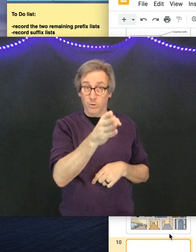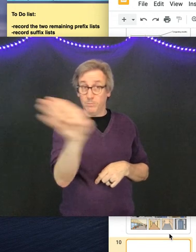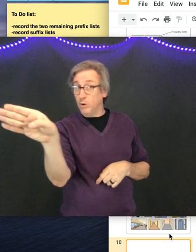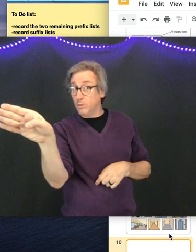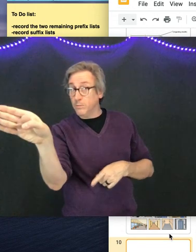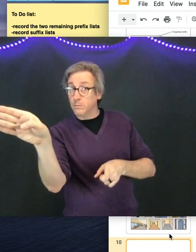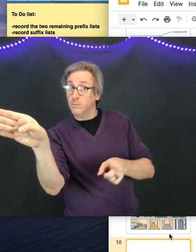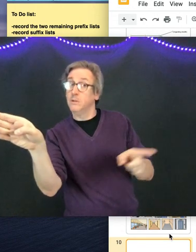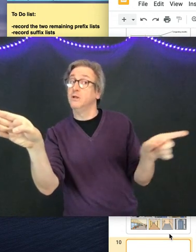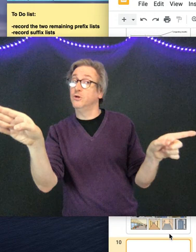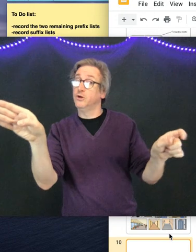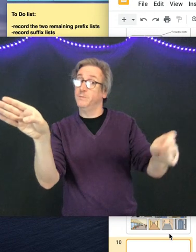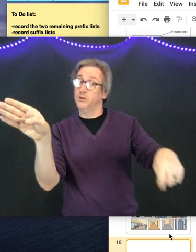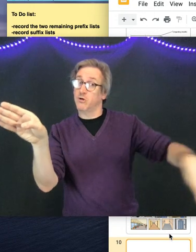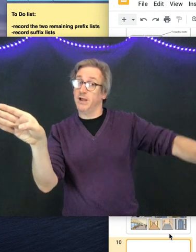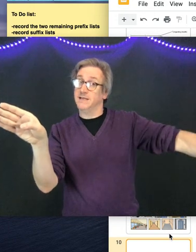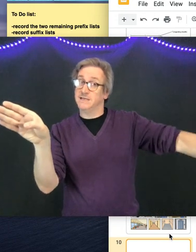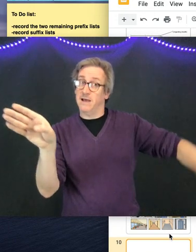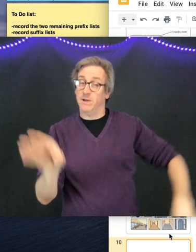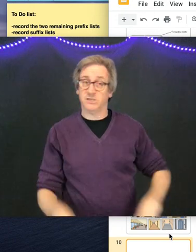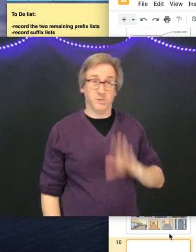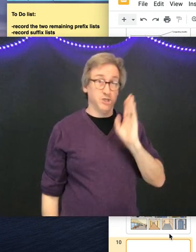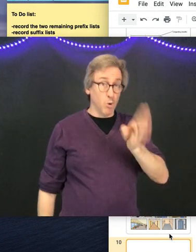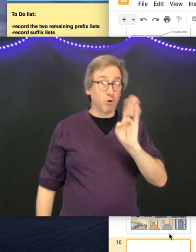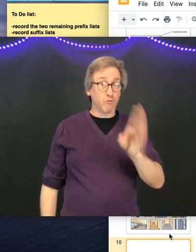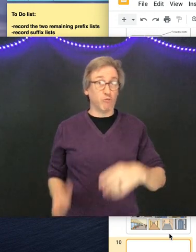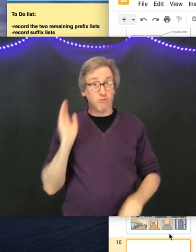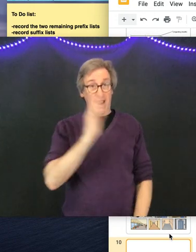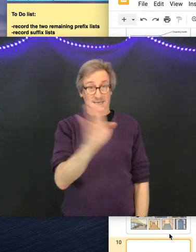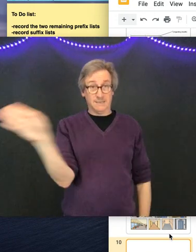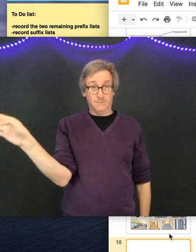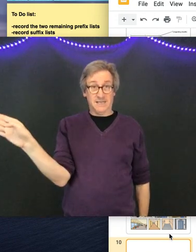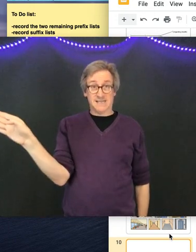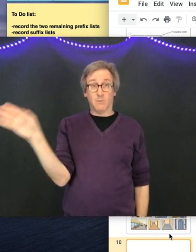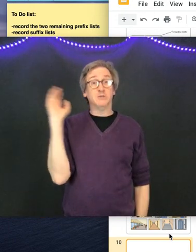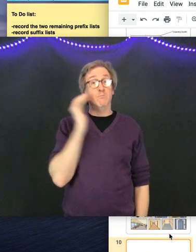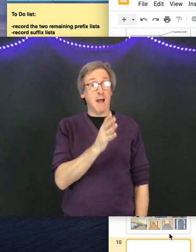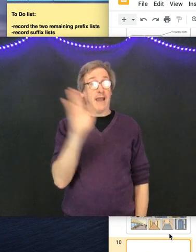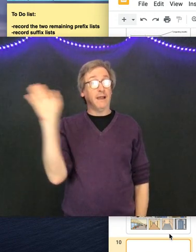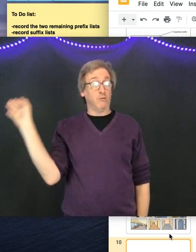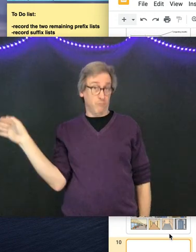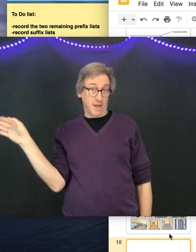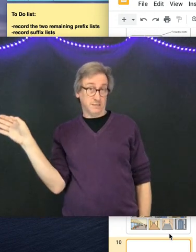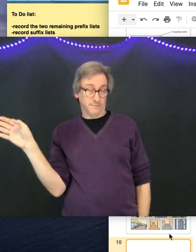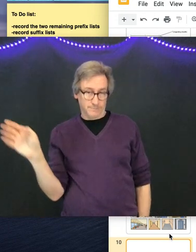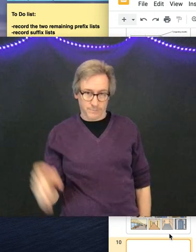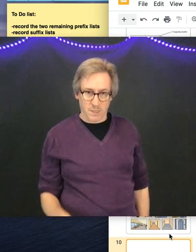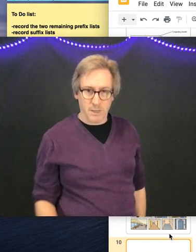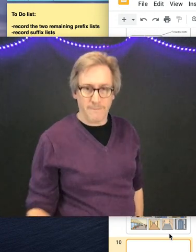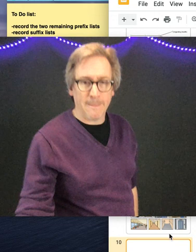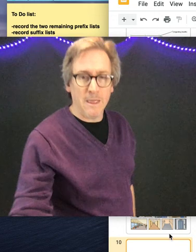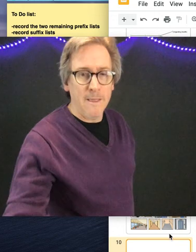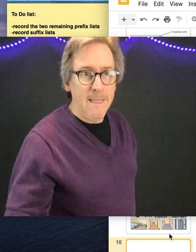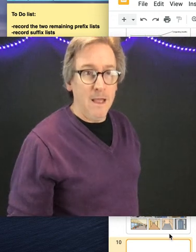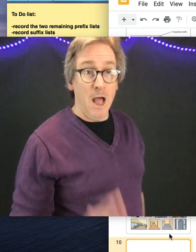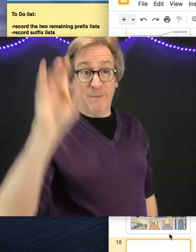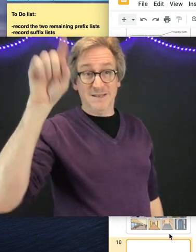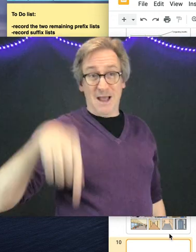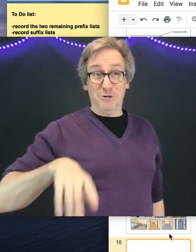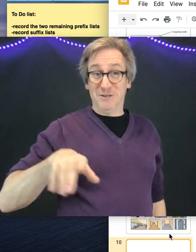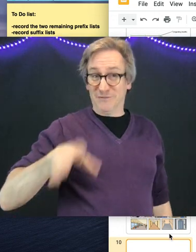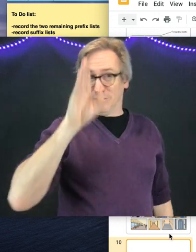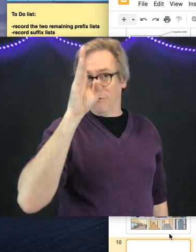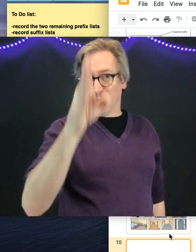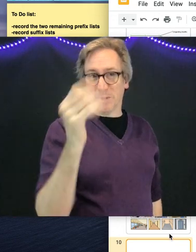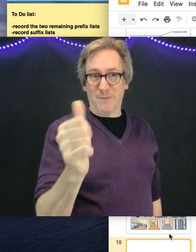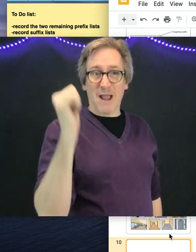So boom, boom, you could be drawing it to that way. So it's your right because I went to my right. Up and